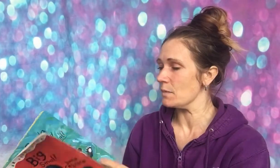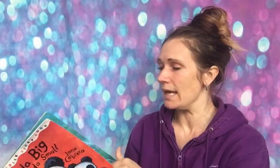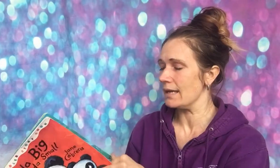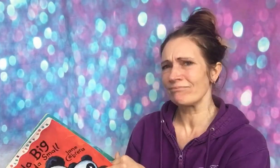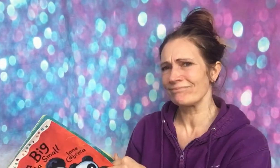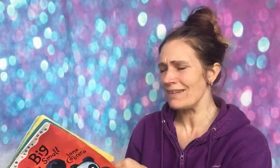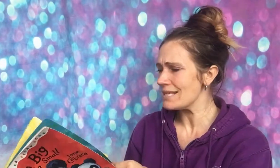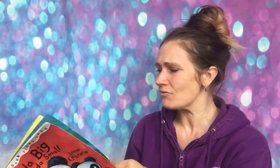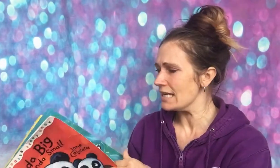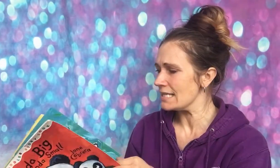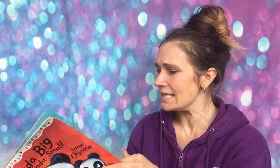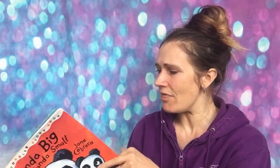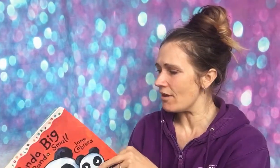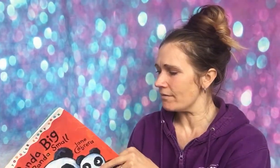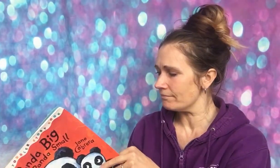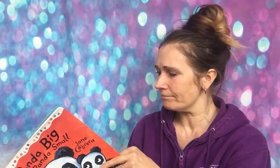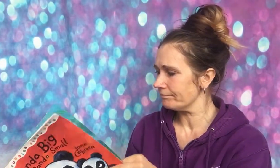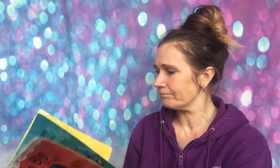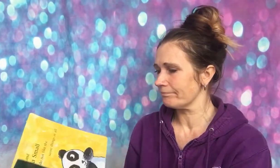week. Let's read it together.